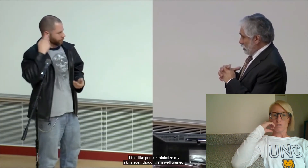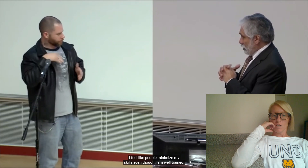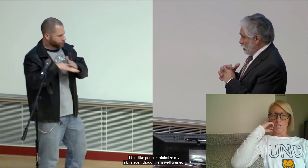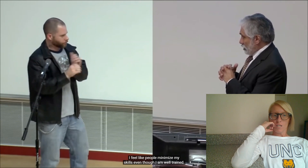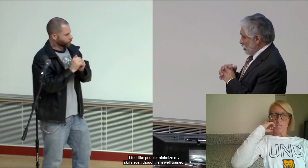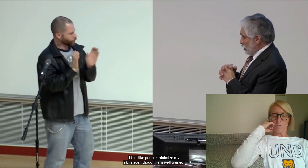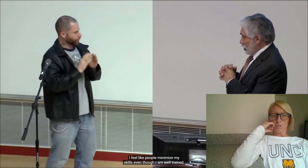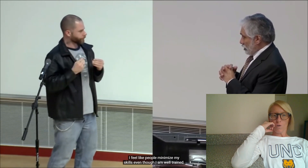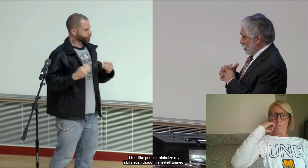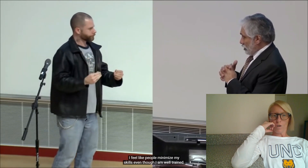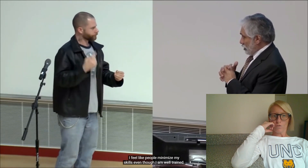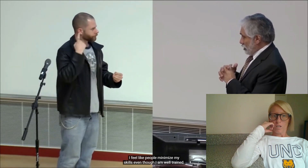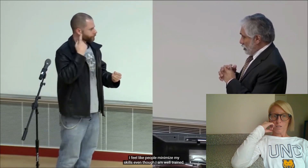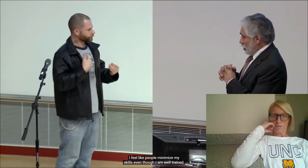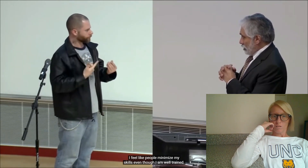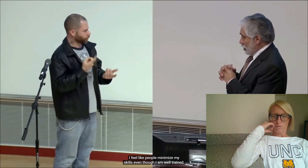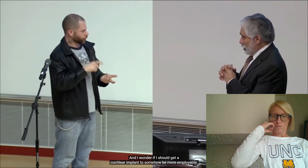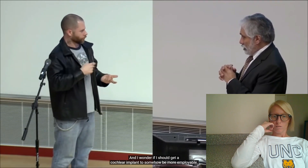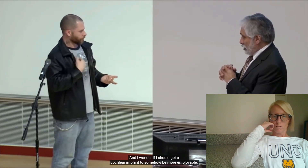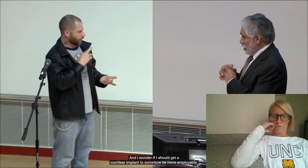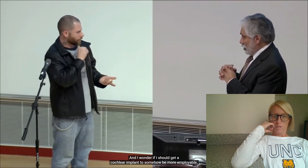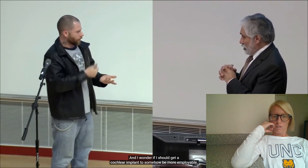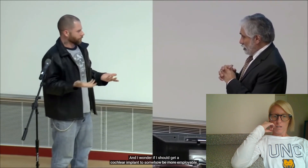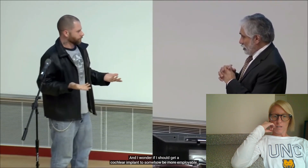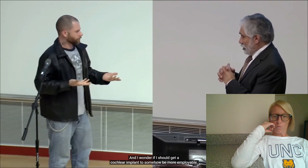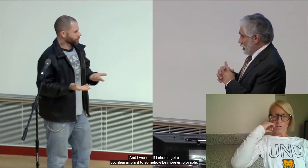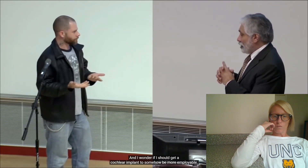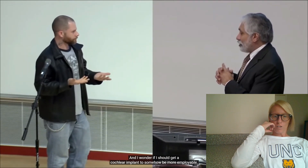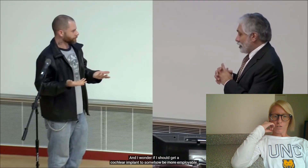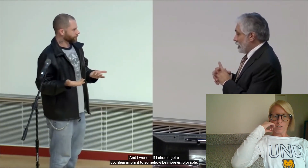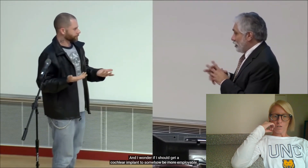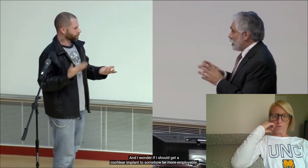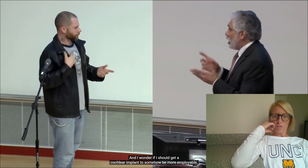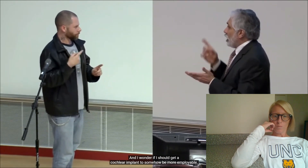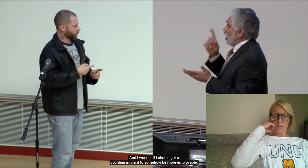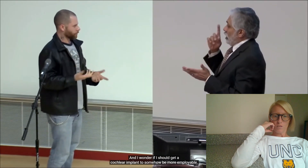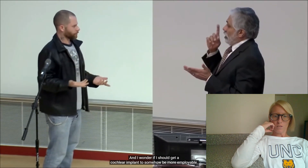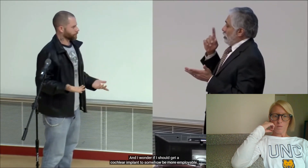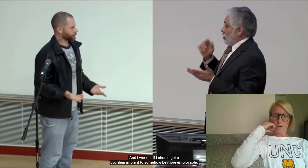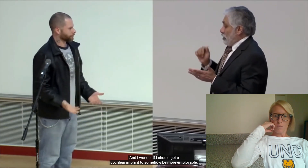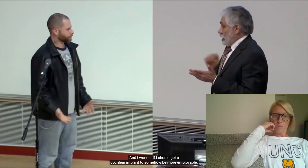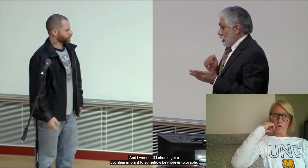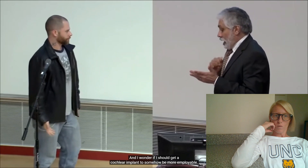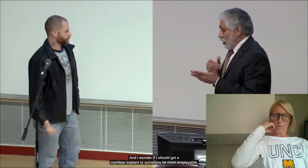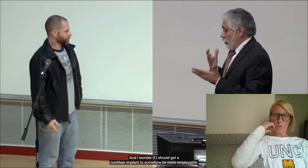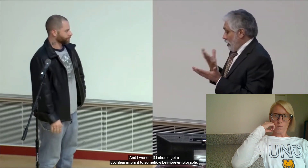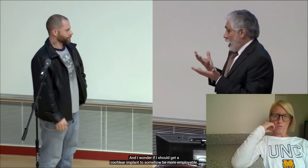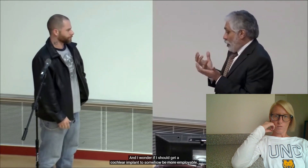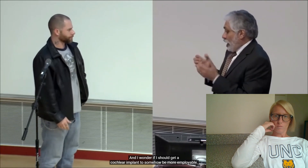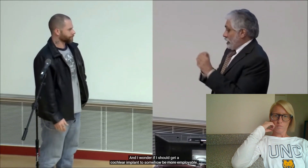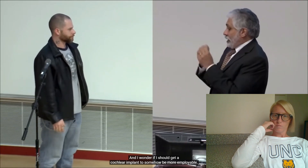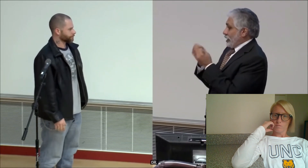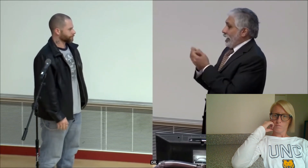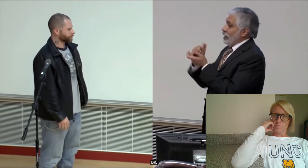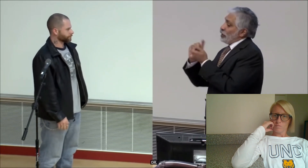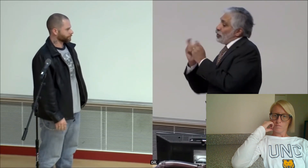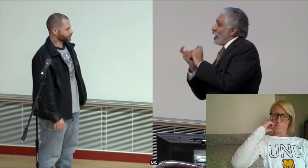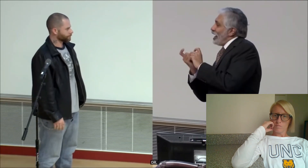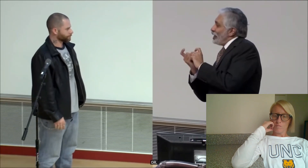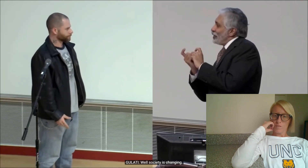my skills, skills, even though I'm even though well I'm trained. well-trained. And I wonder if I should And I get a wonder if I should cochlear get a cochlear implant to implant to somehow somehow be more